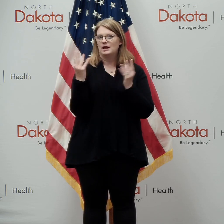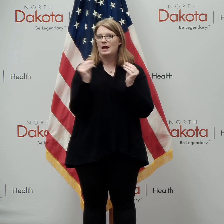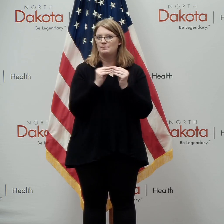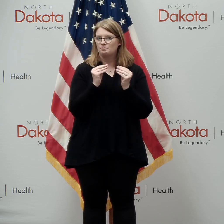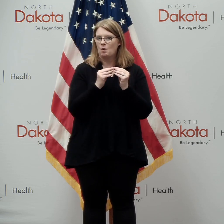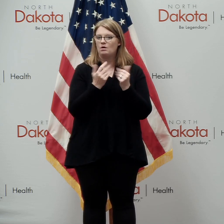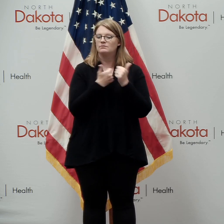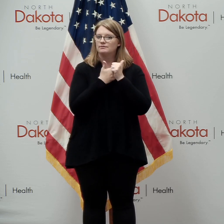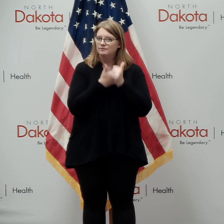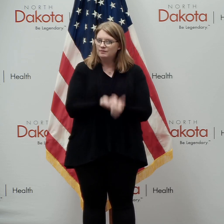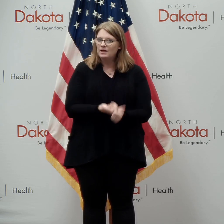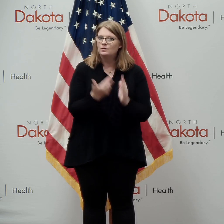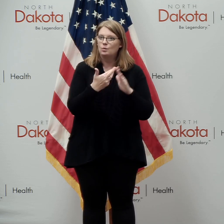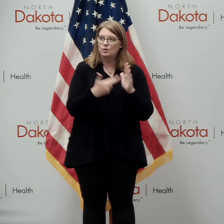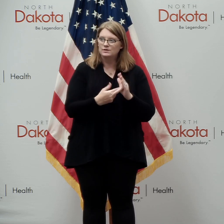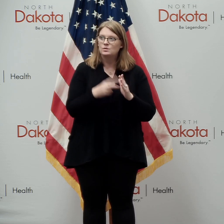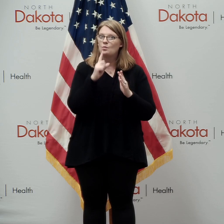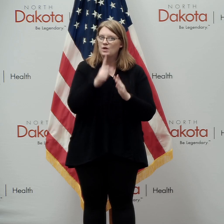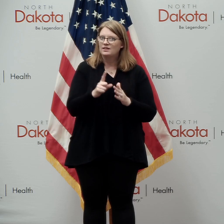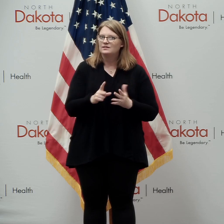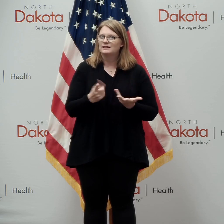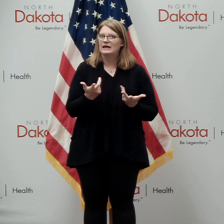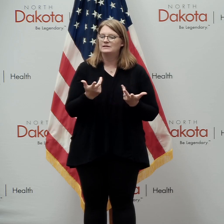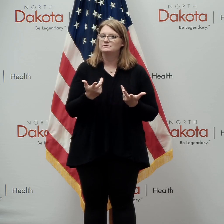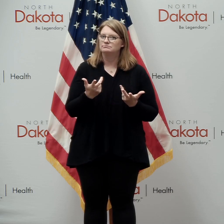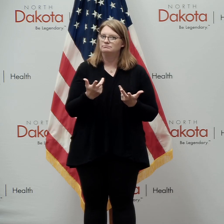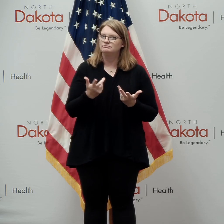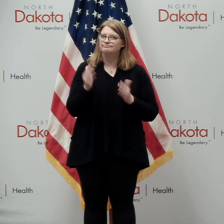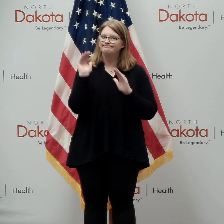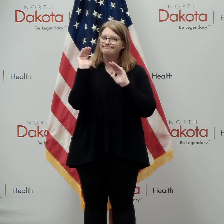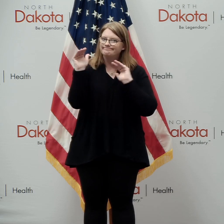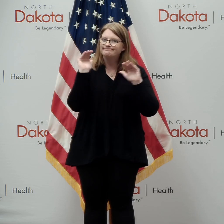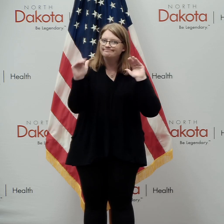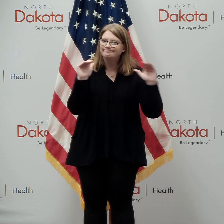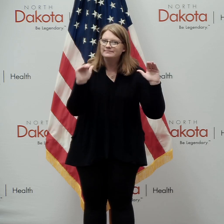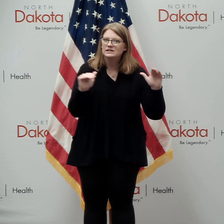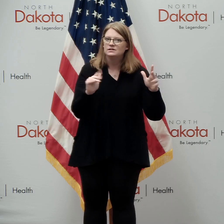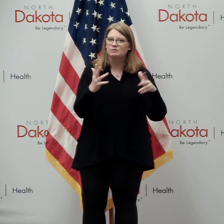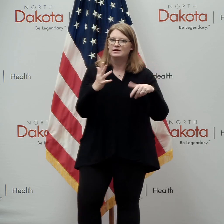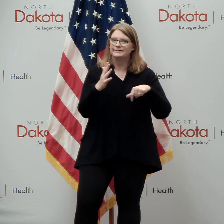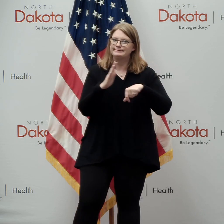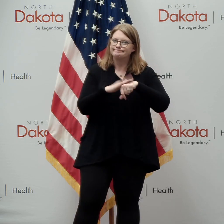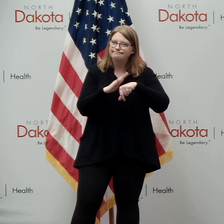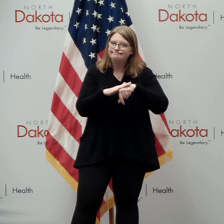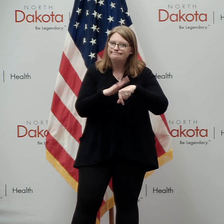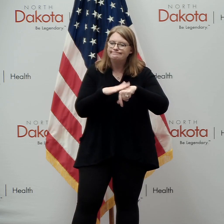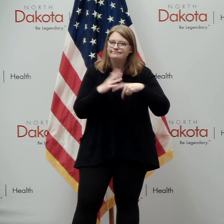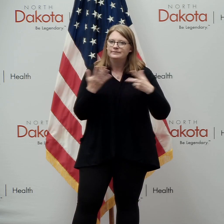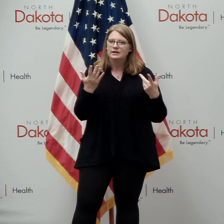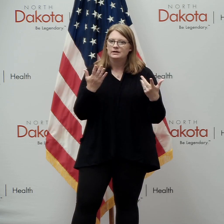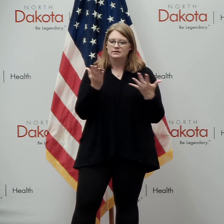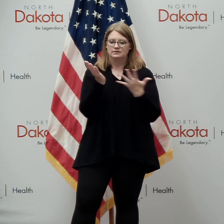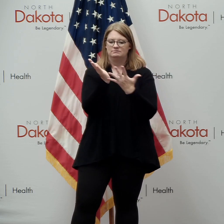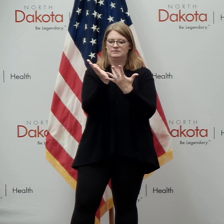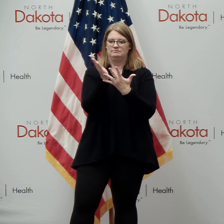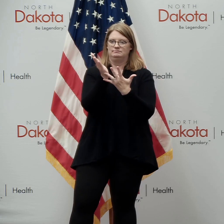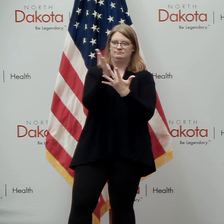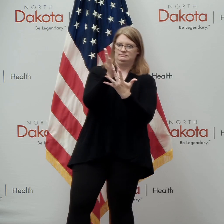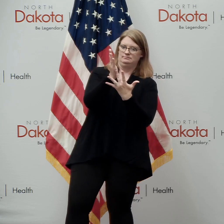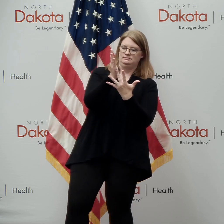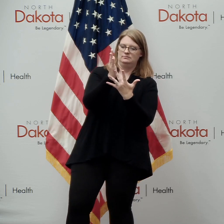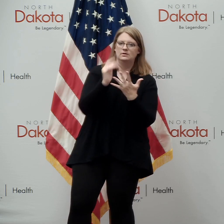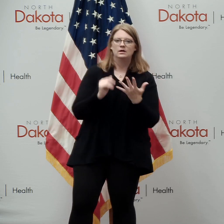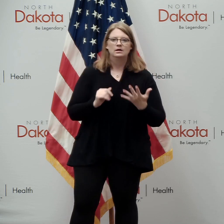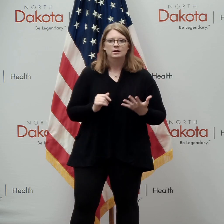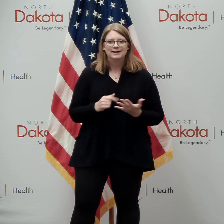compliance, which is really what we're appealing to with our COVID weather forecast here of that, our heading in the wrong direction